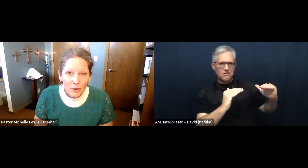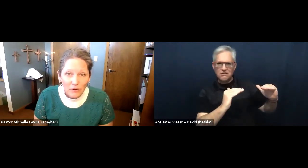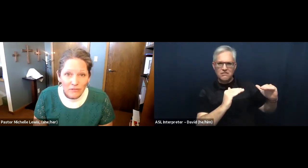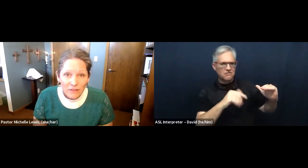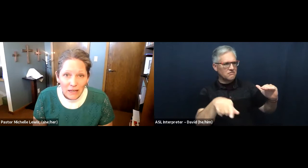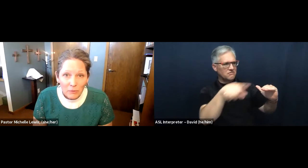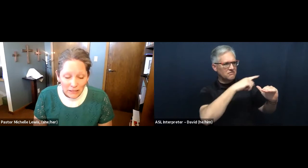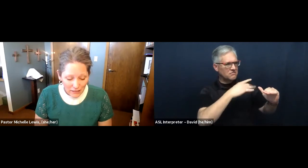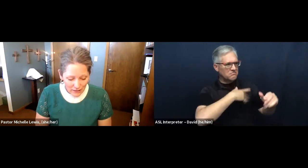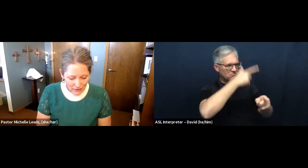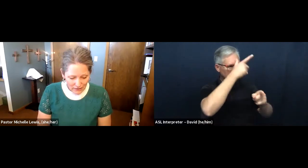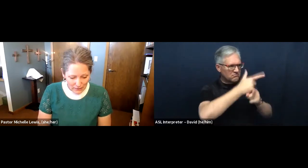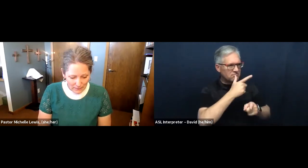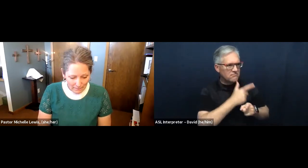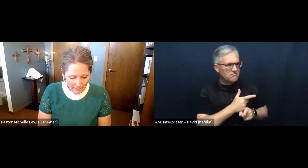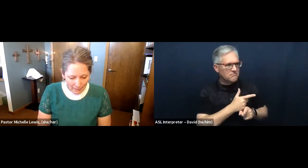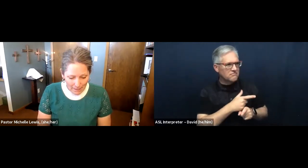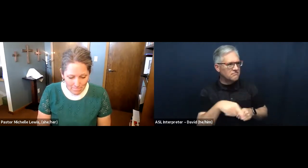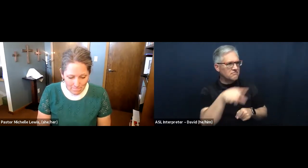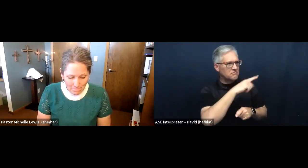as our family,